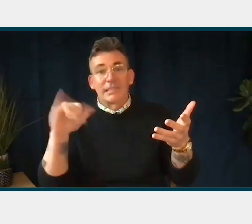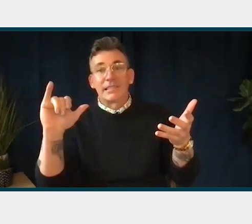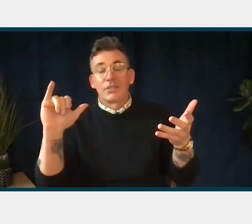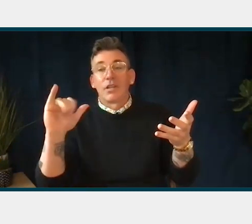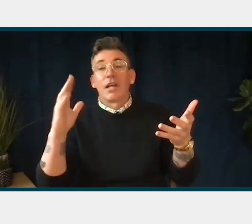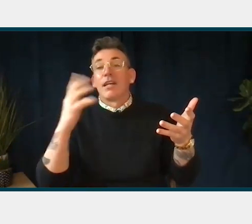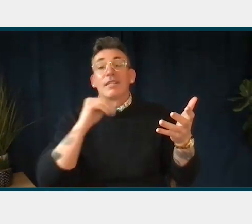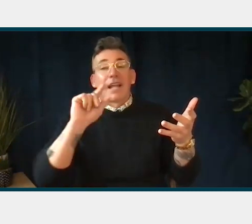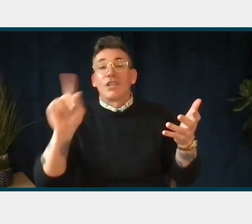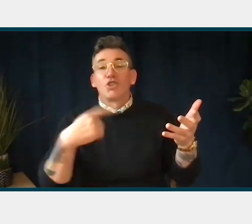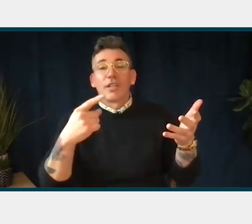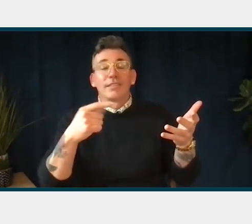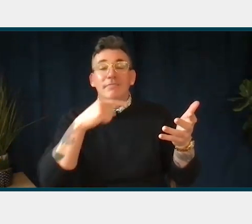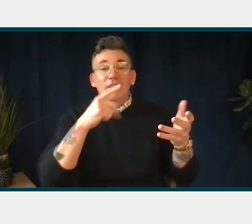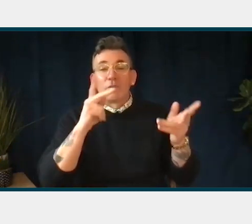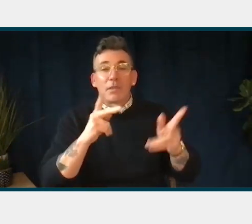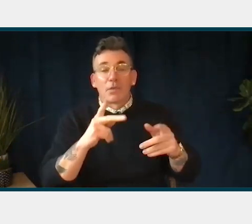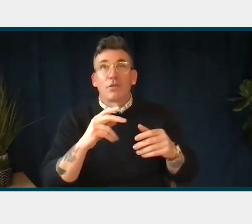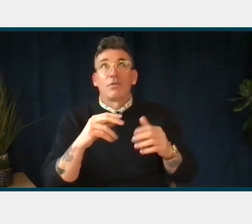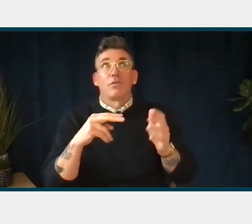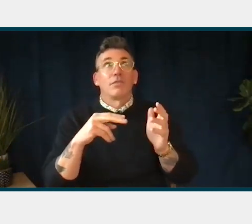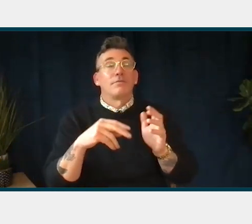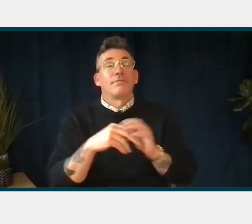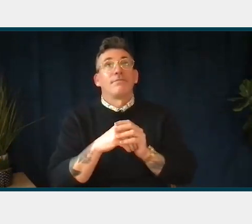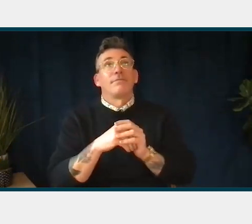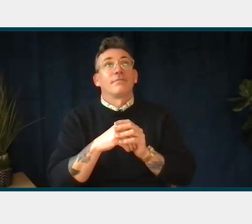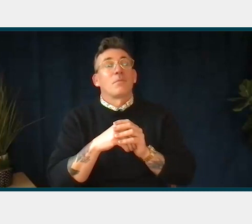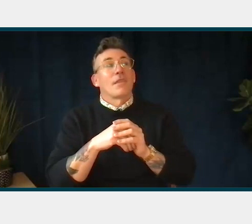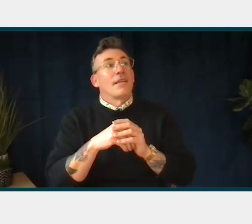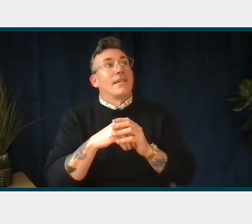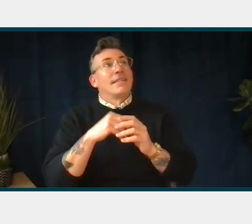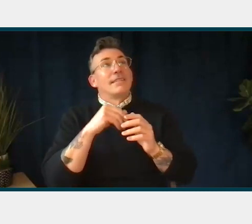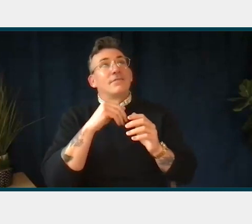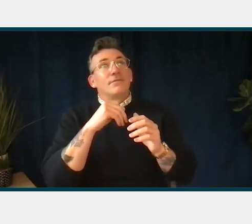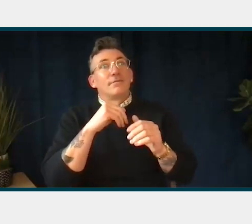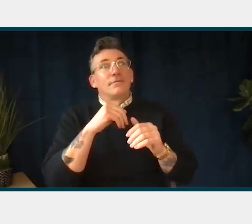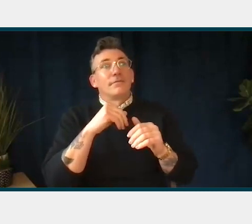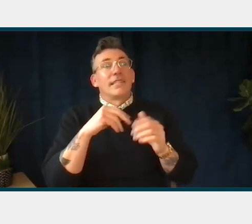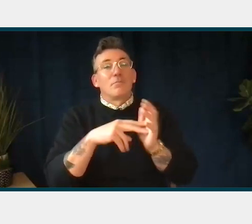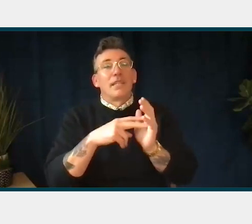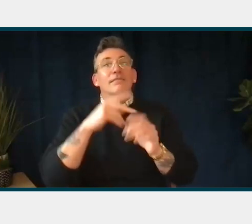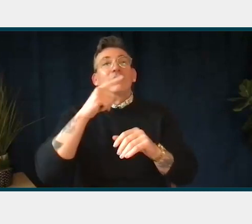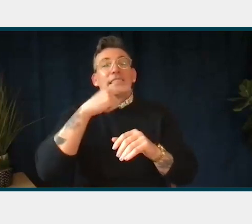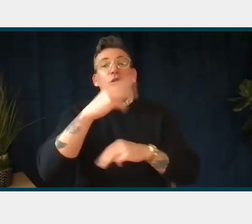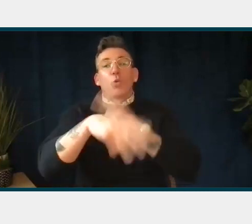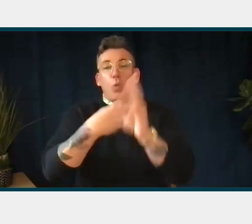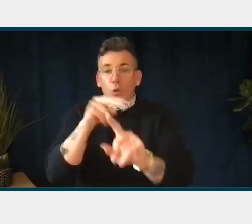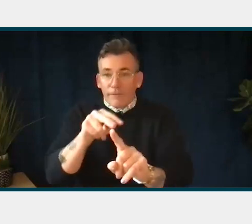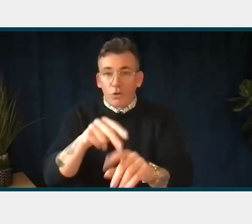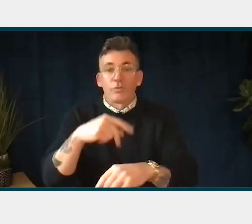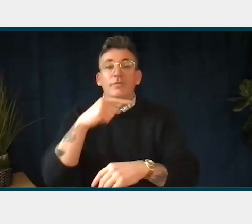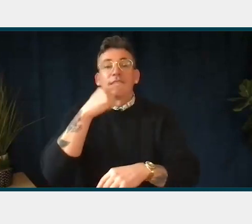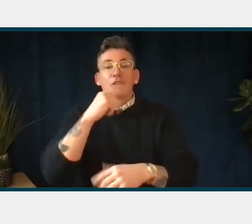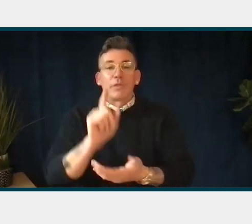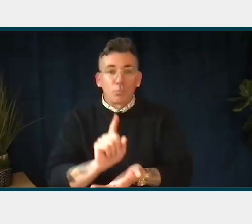folks, majority hearing people to this day. And not just hearing people who, when